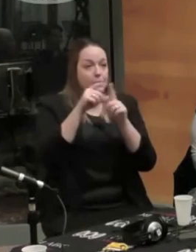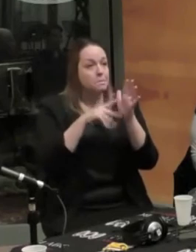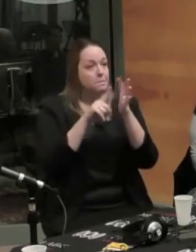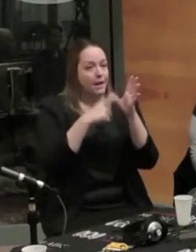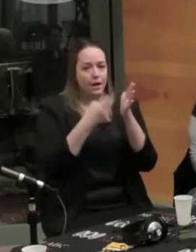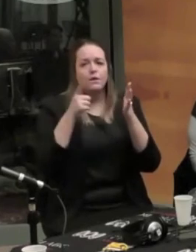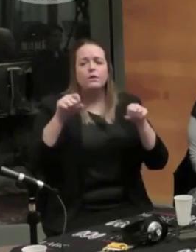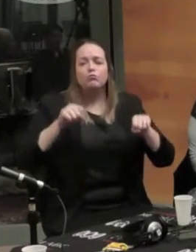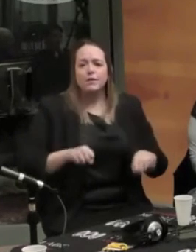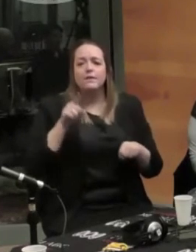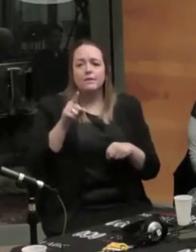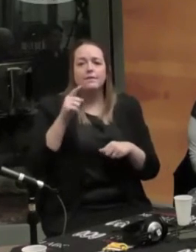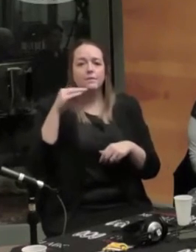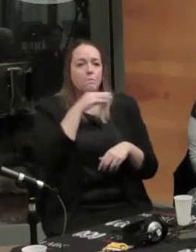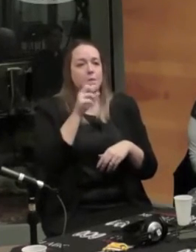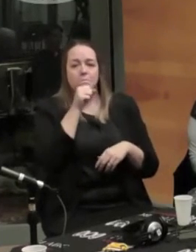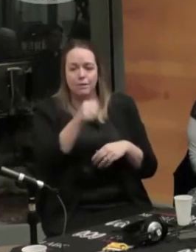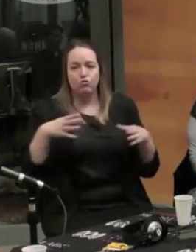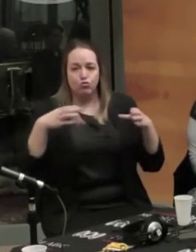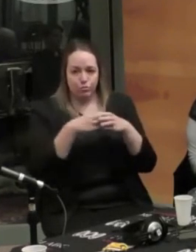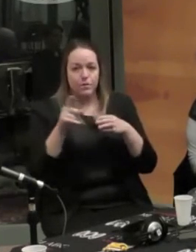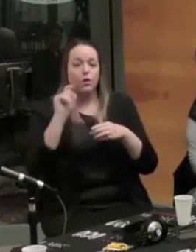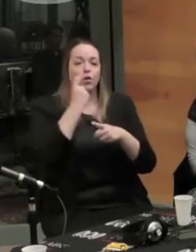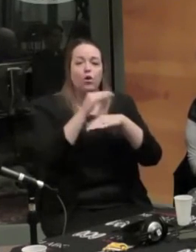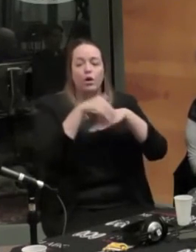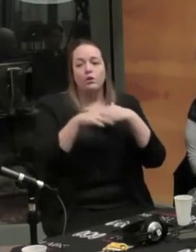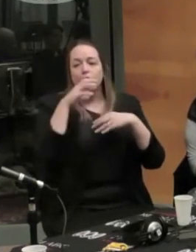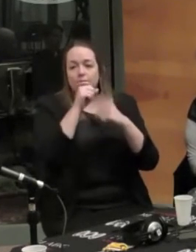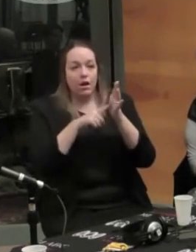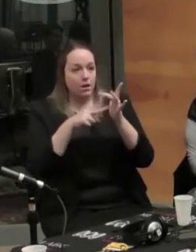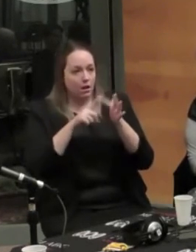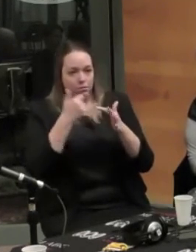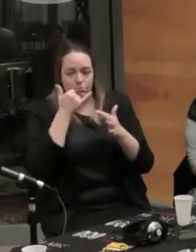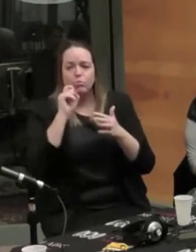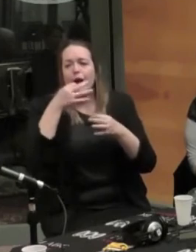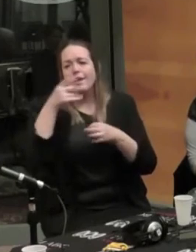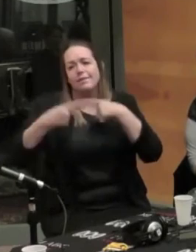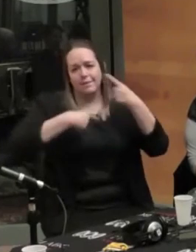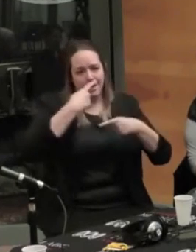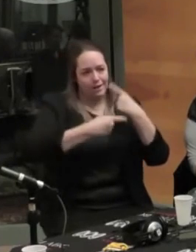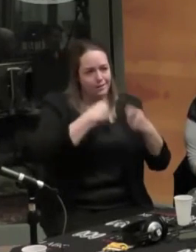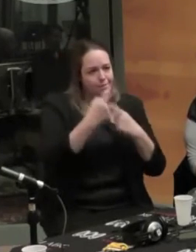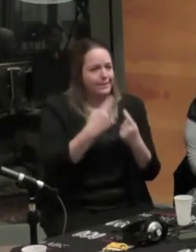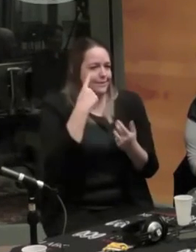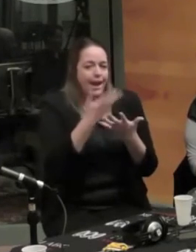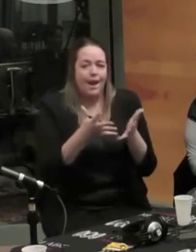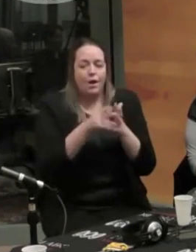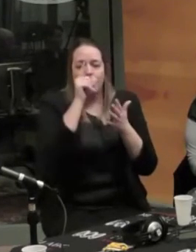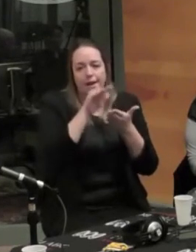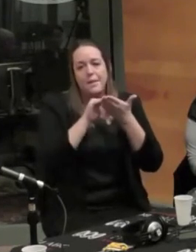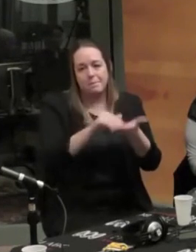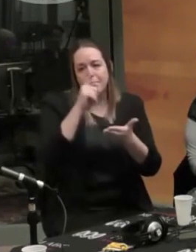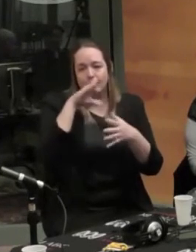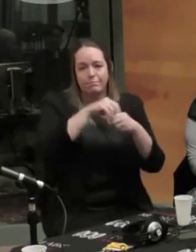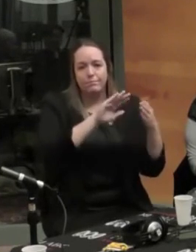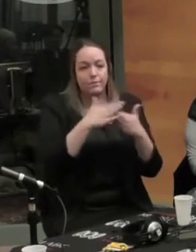Group, together with Griefline, and I'll be asking him to explain that to us and see what how we can help people out there in the